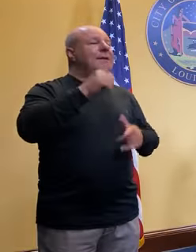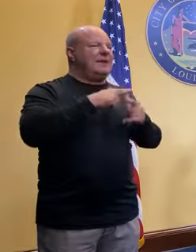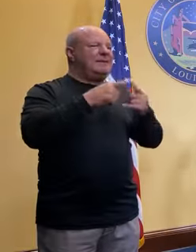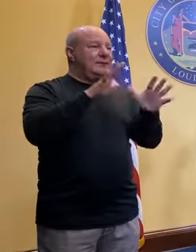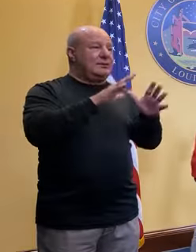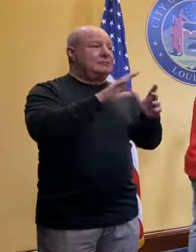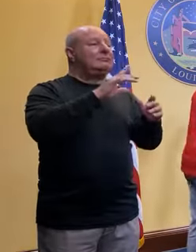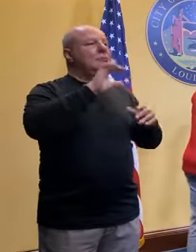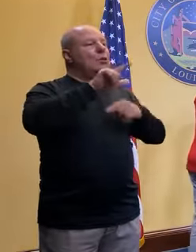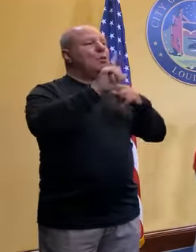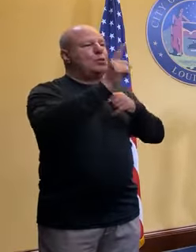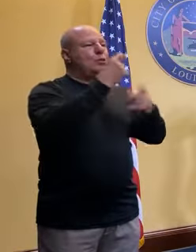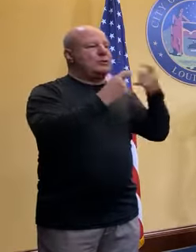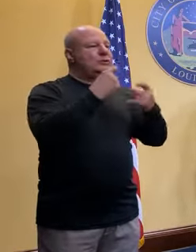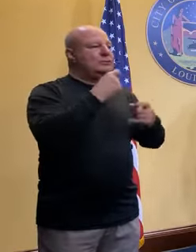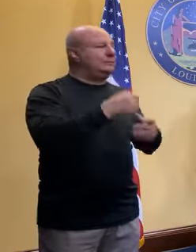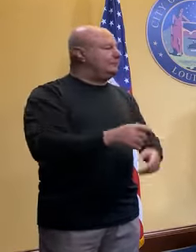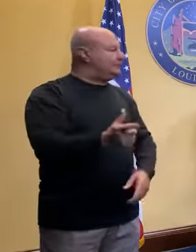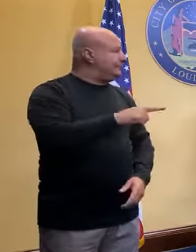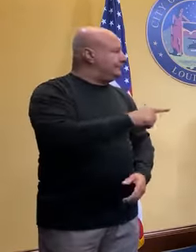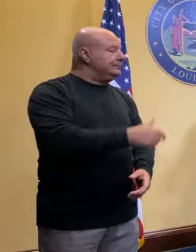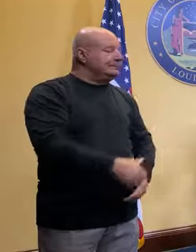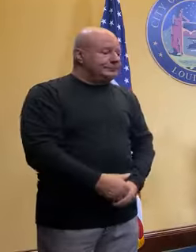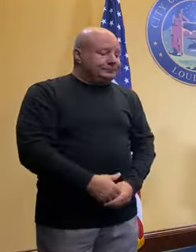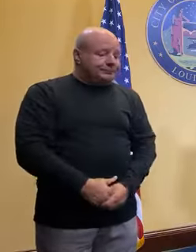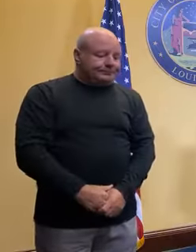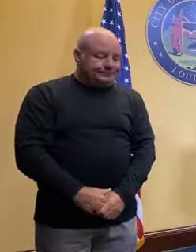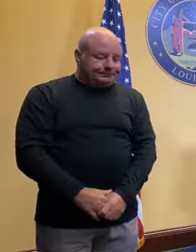questions. Colonel?